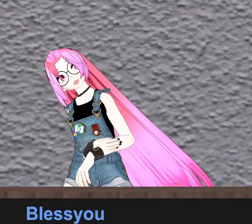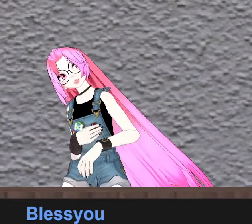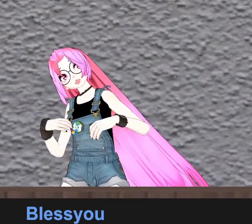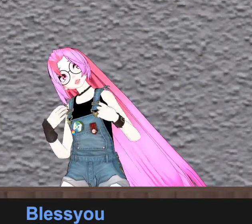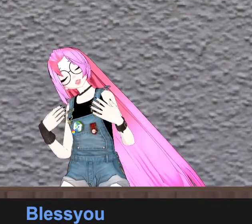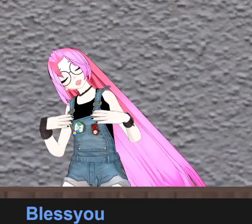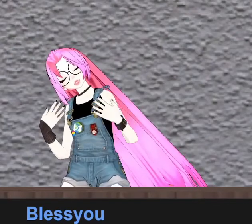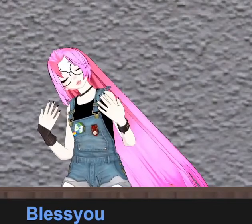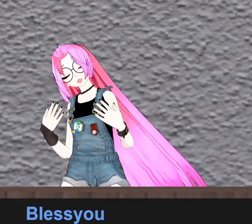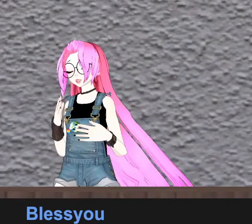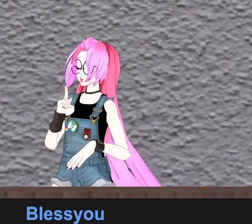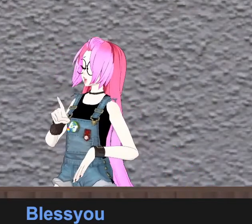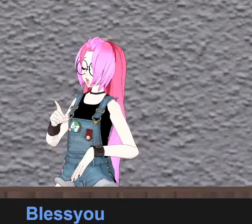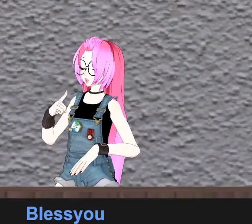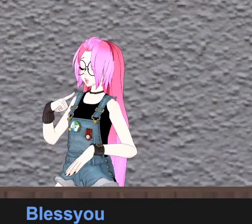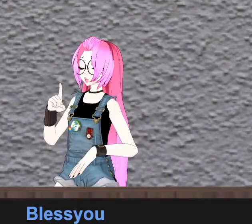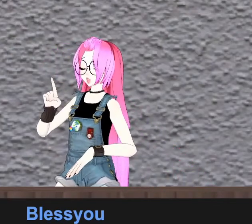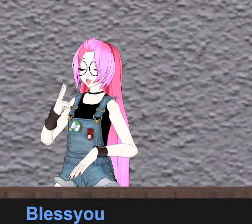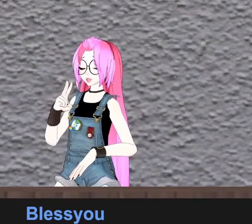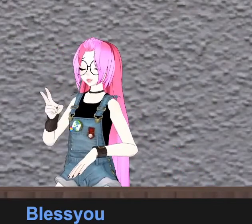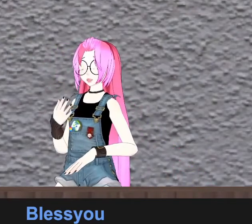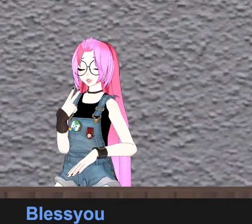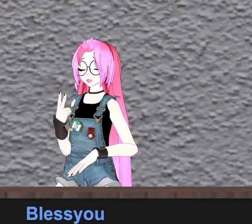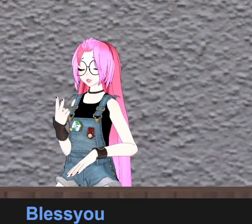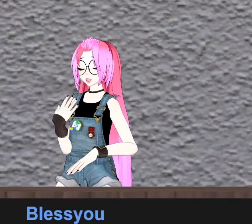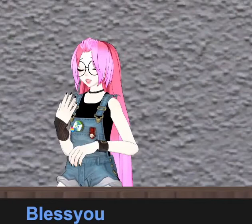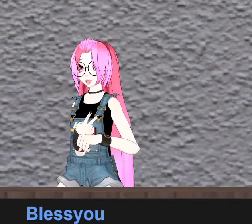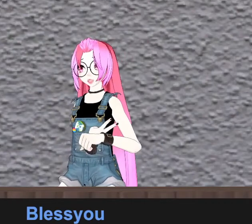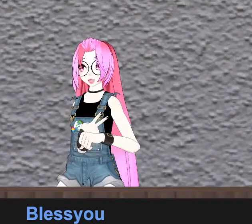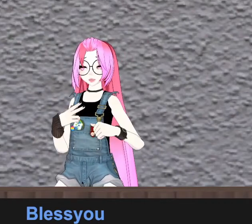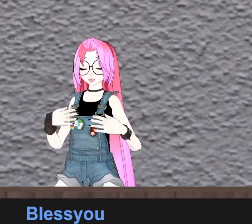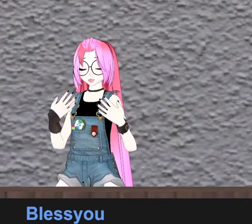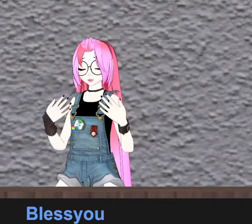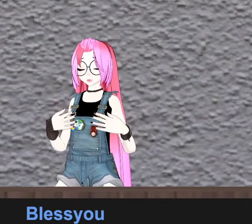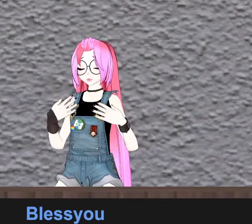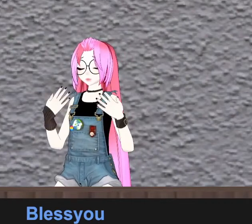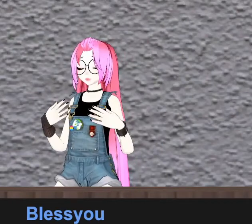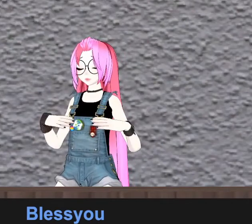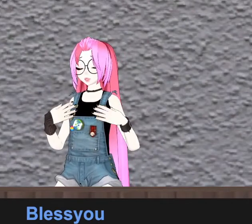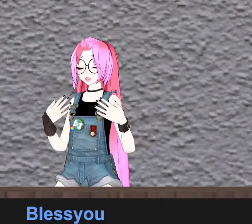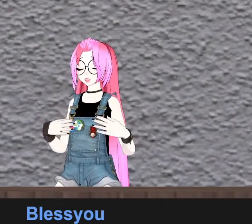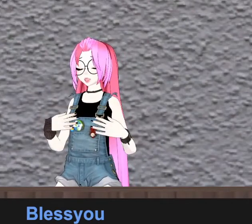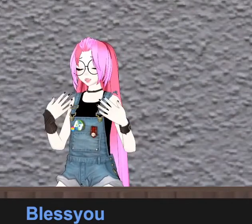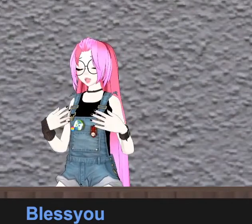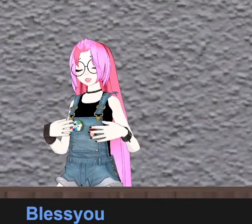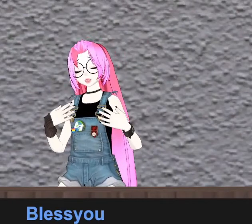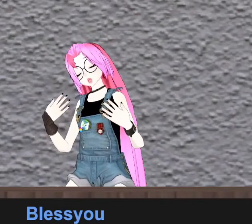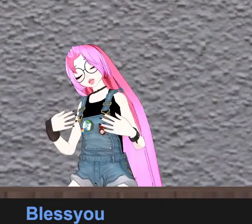For event, really? I've never seen that used before in that context. This is event. I can see why